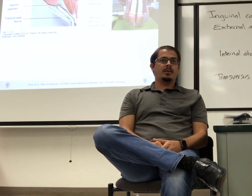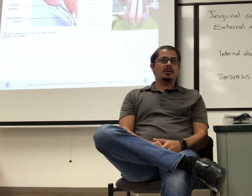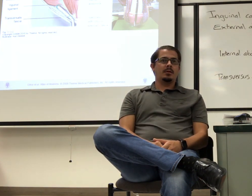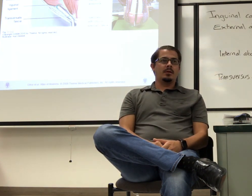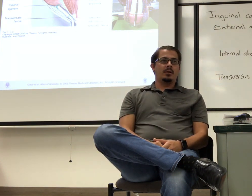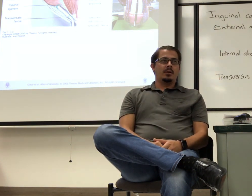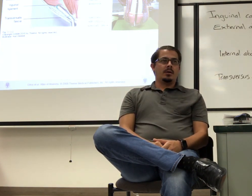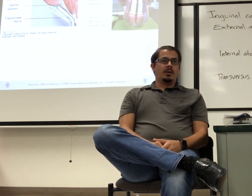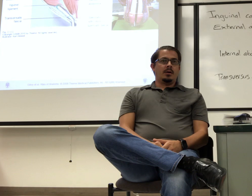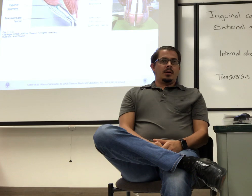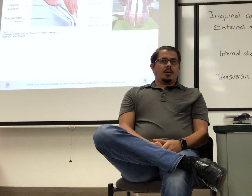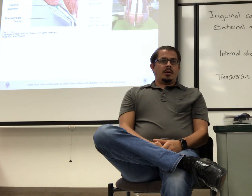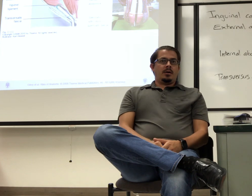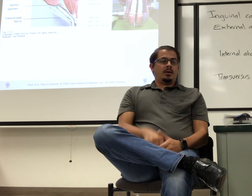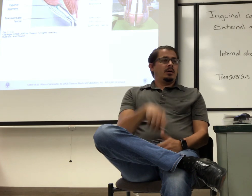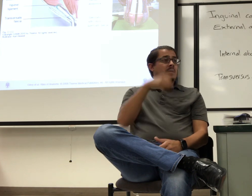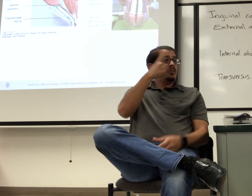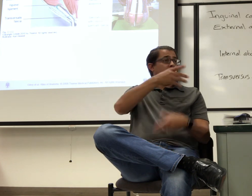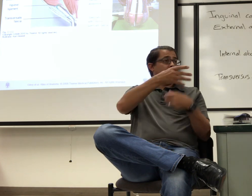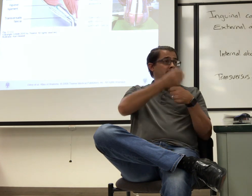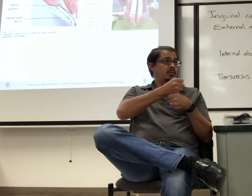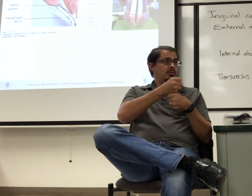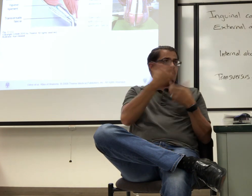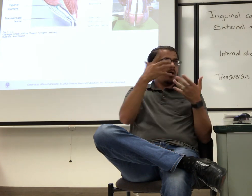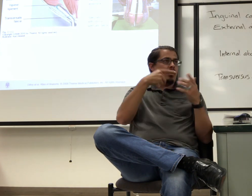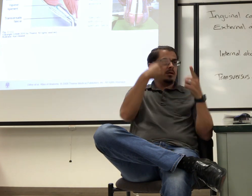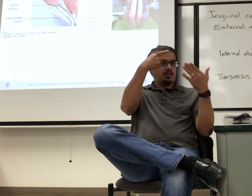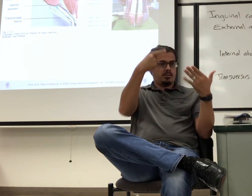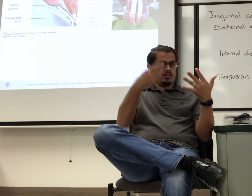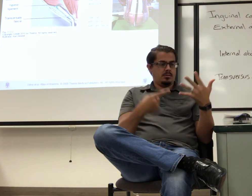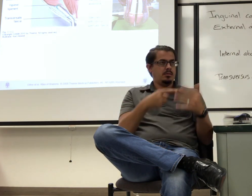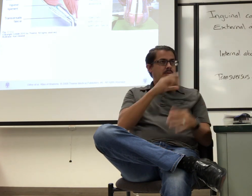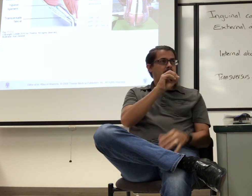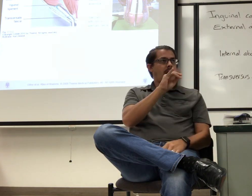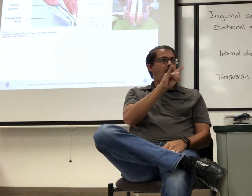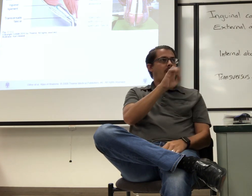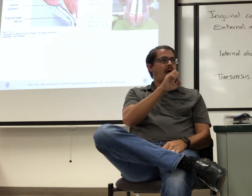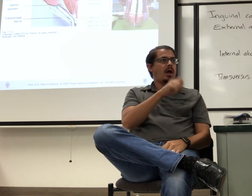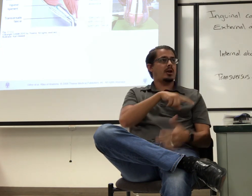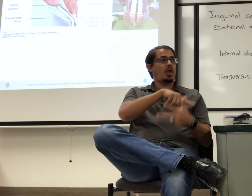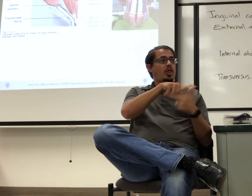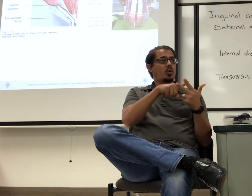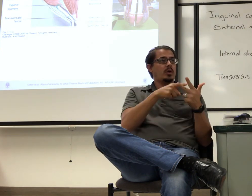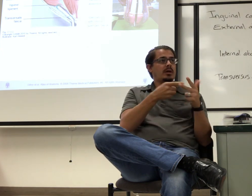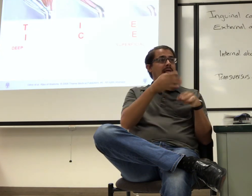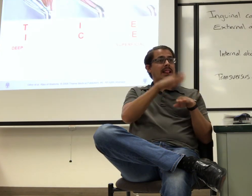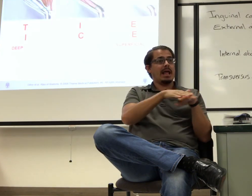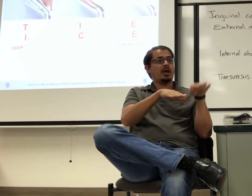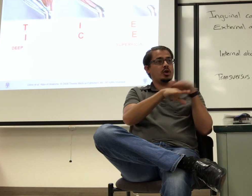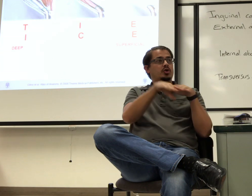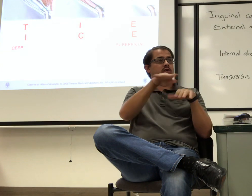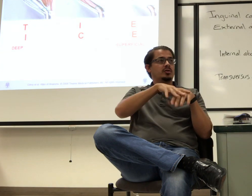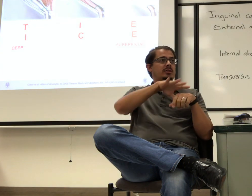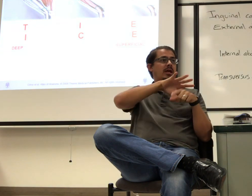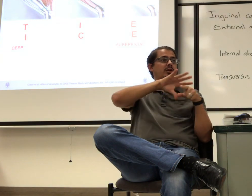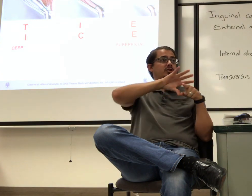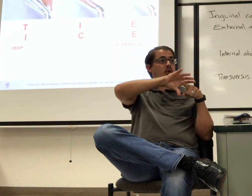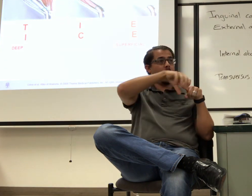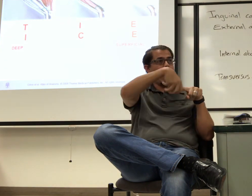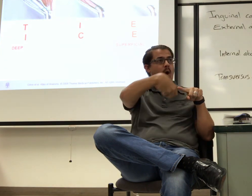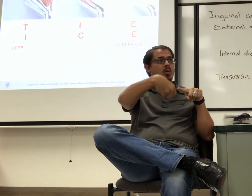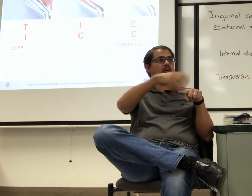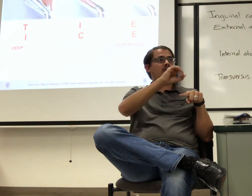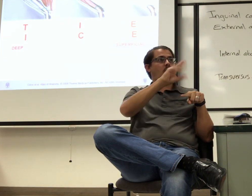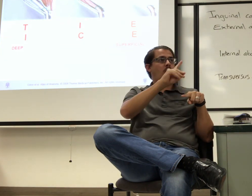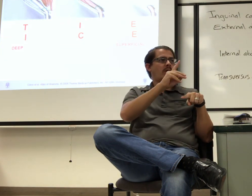So just to recap real quick, I've outlined for you 3 layers that surround the spermatocord as